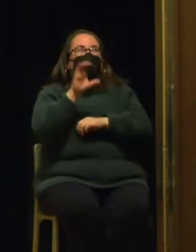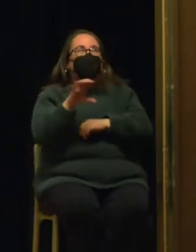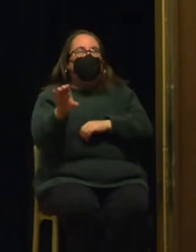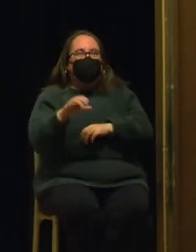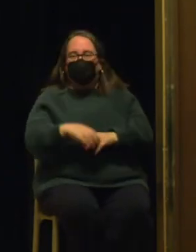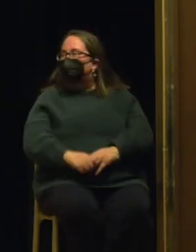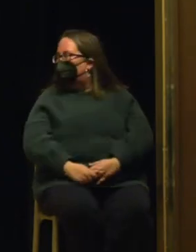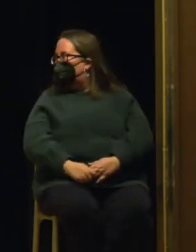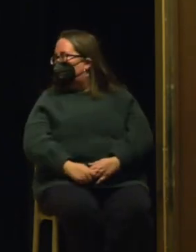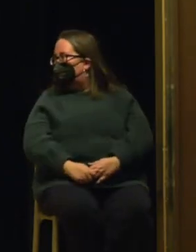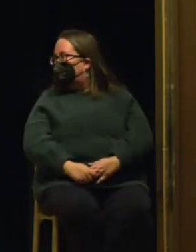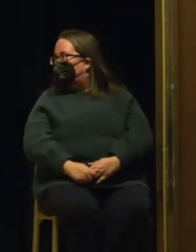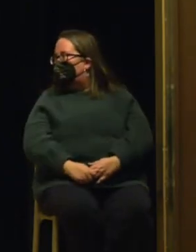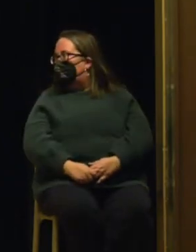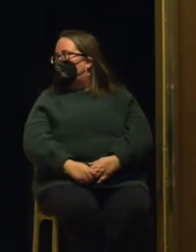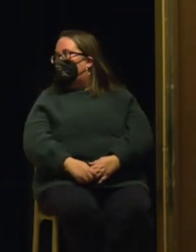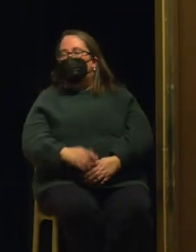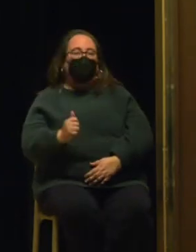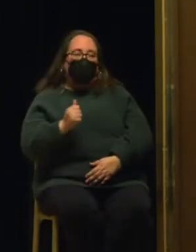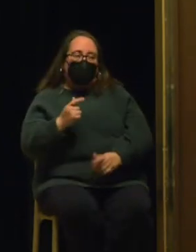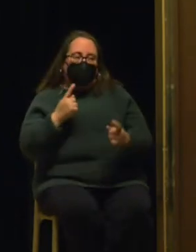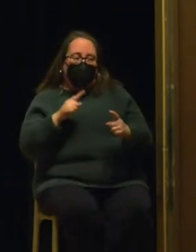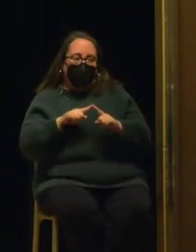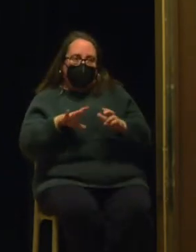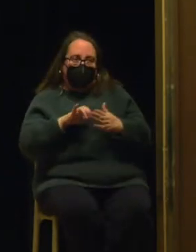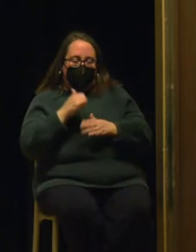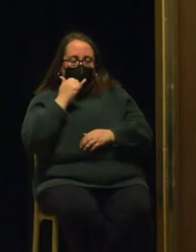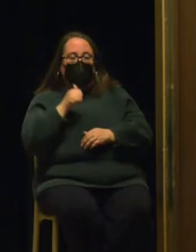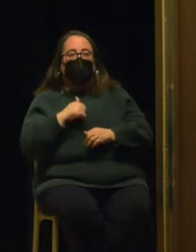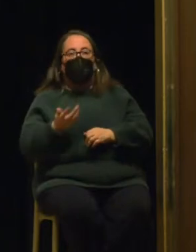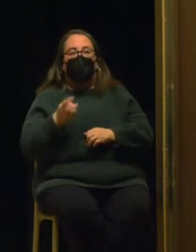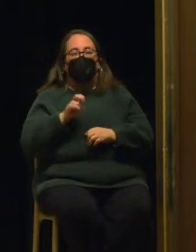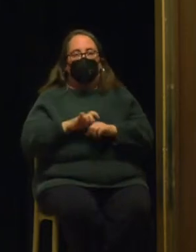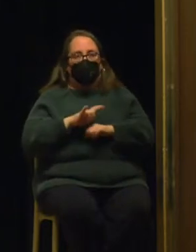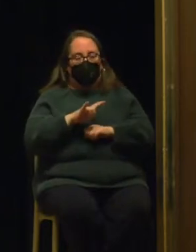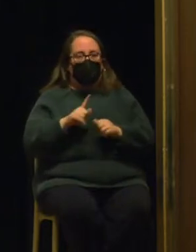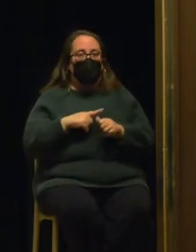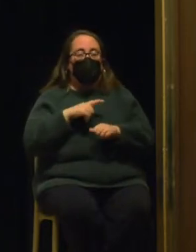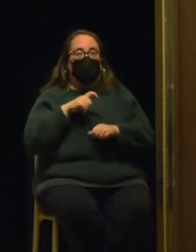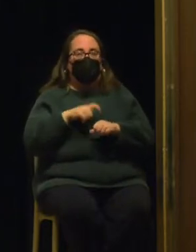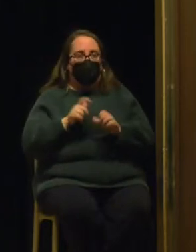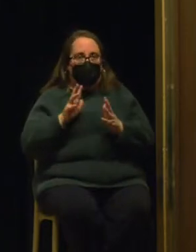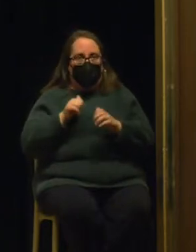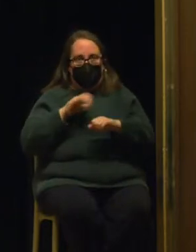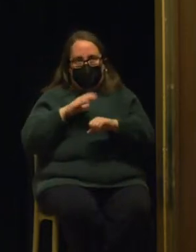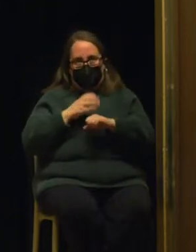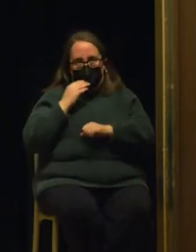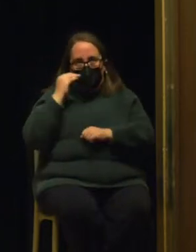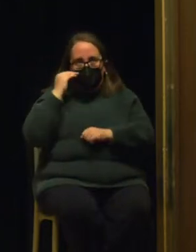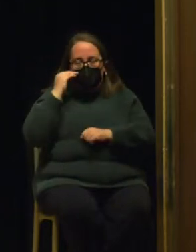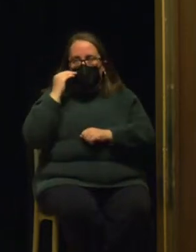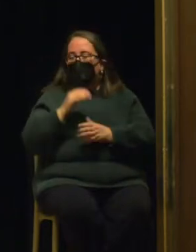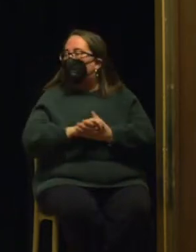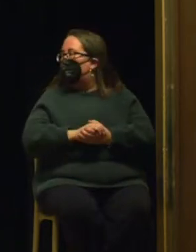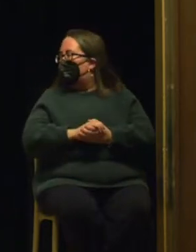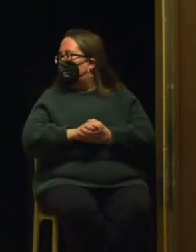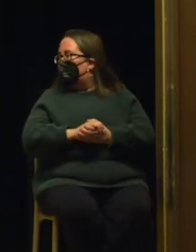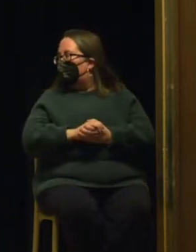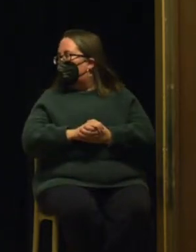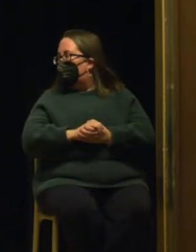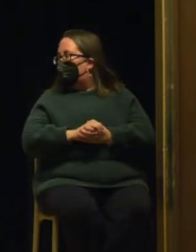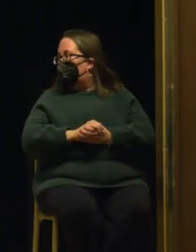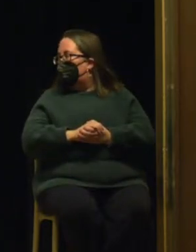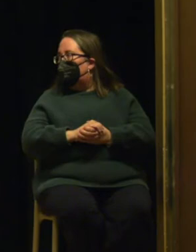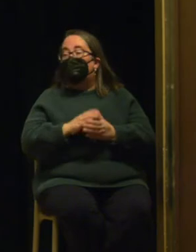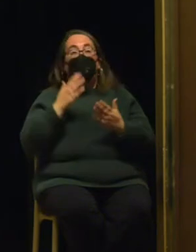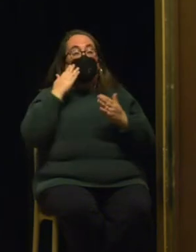could have been on a phone. They wouldn't agree to that. So I get on a plane, first time away from my son. And I didn't know when you're away from